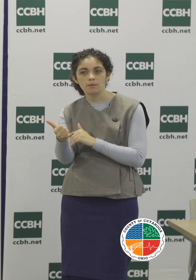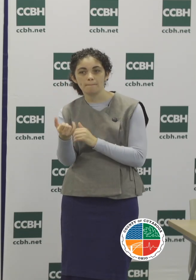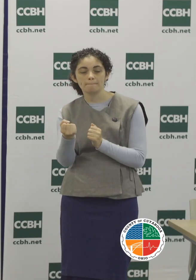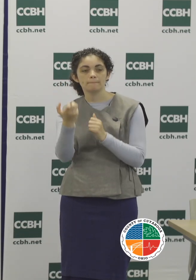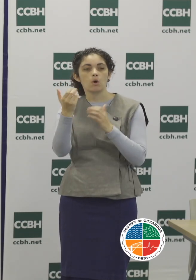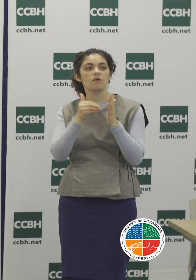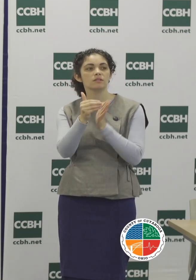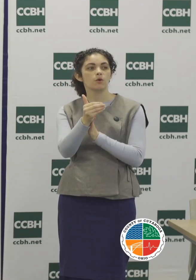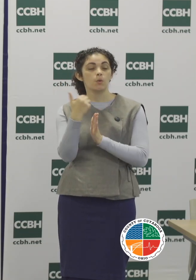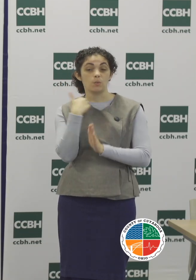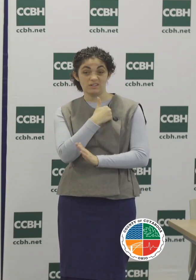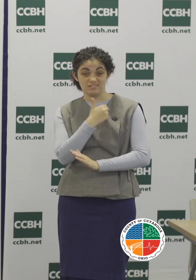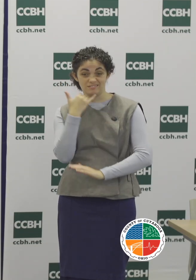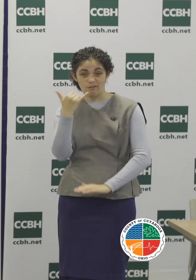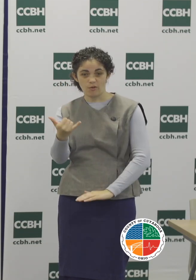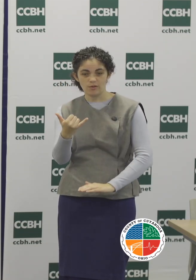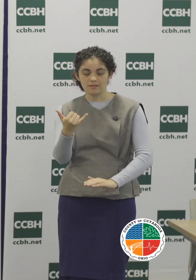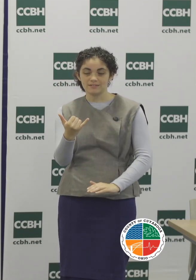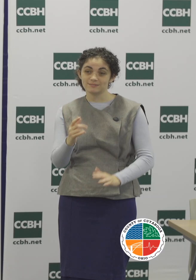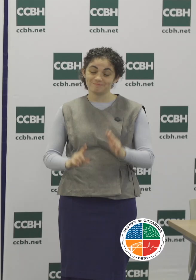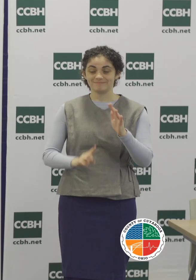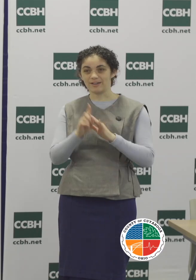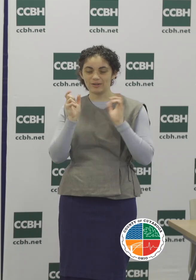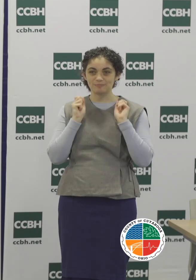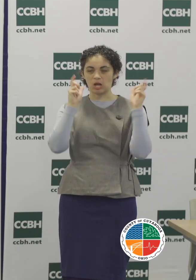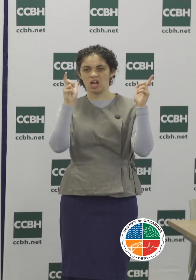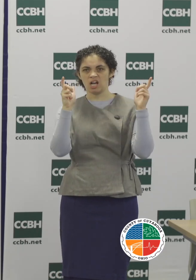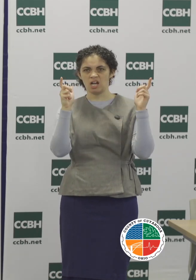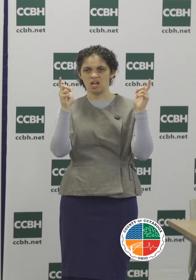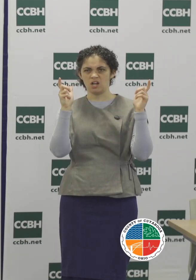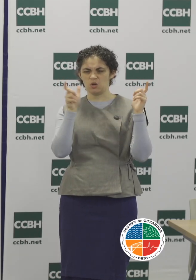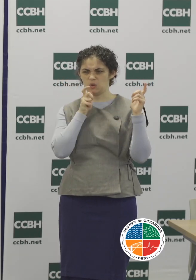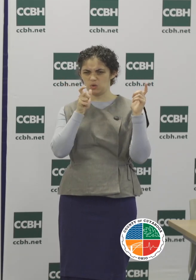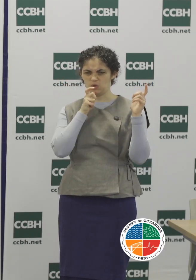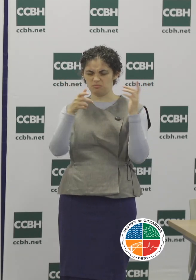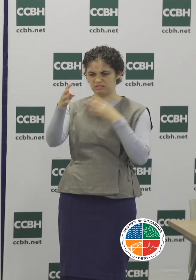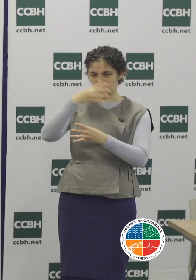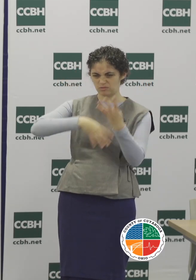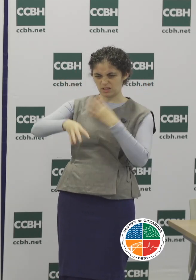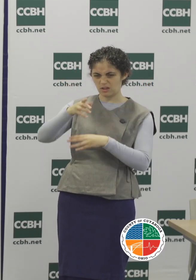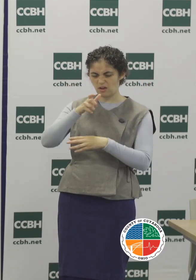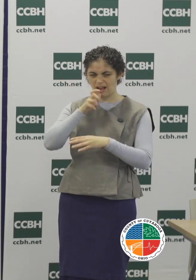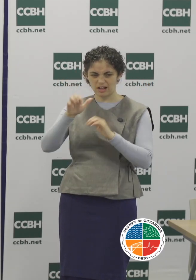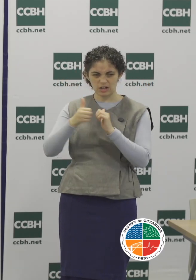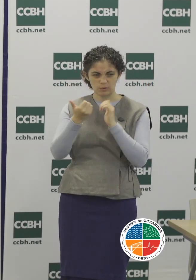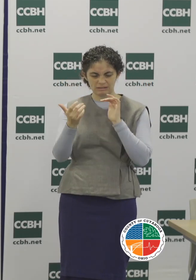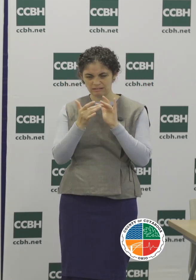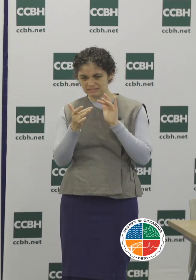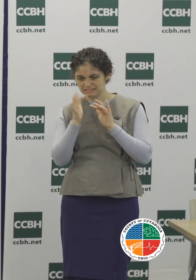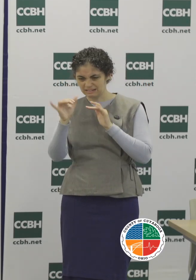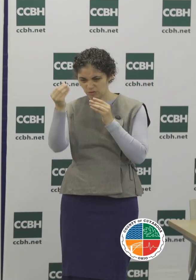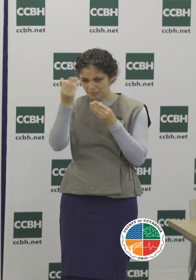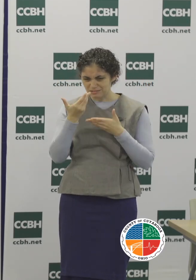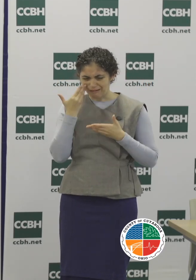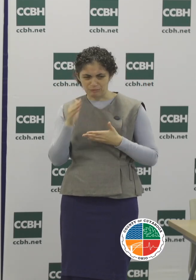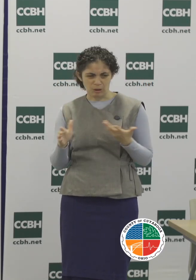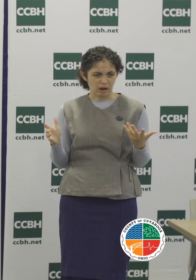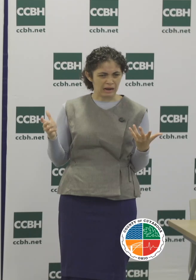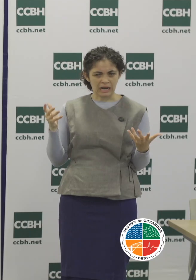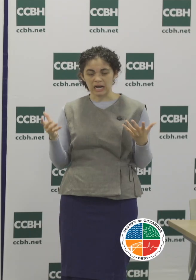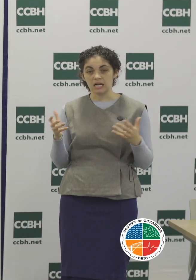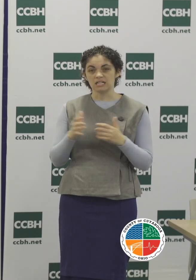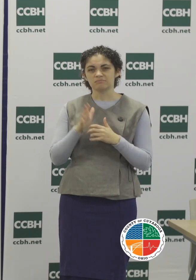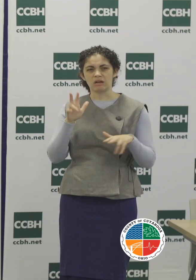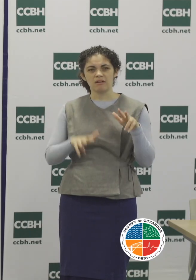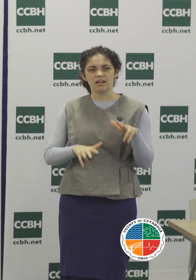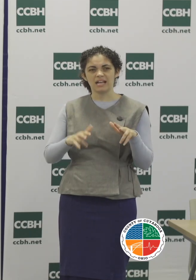of times we call out of the blue and people don't know who they've been around and how do we get their information. So if someone